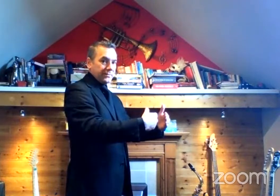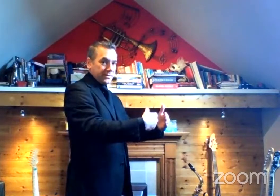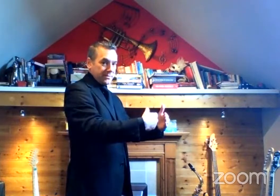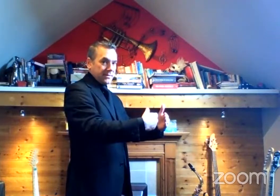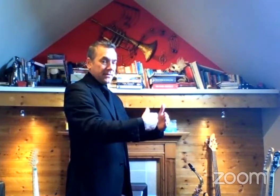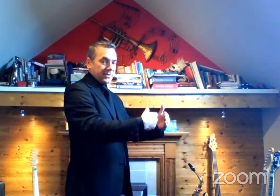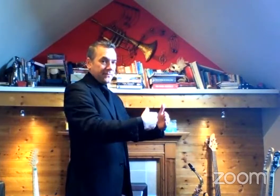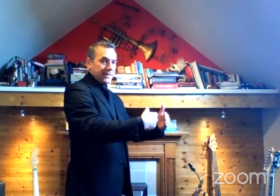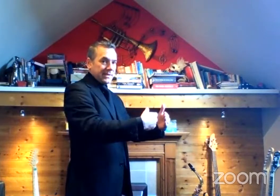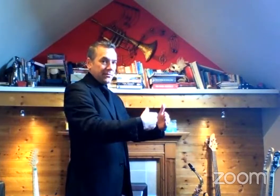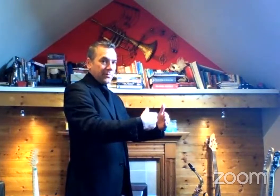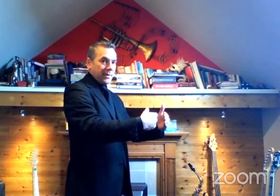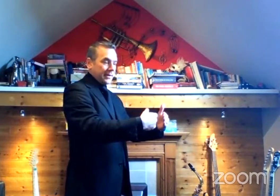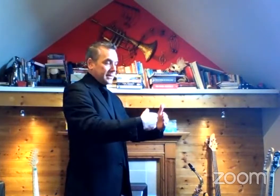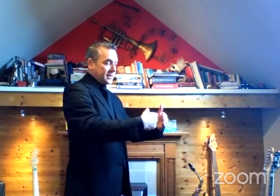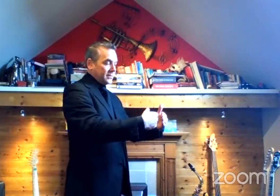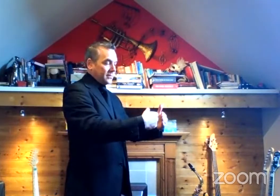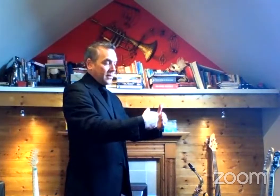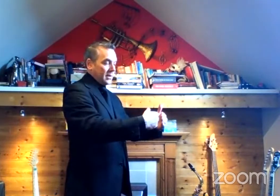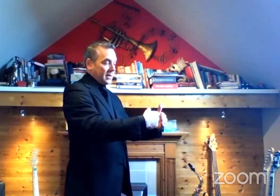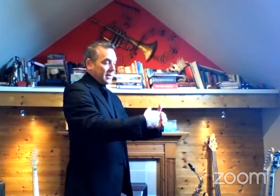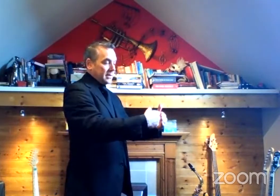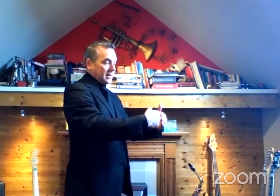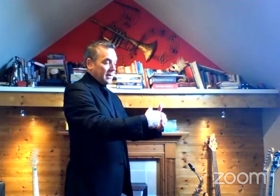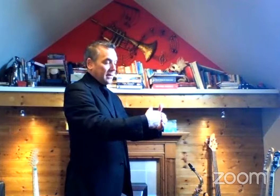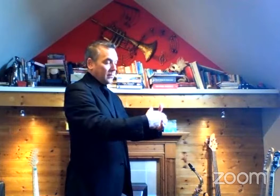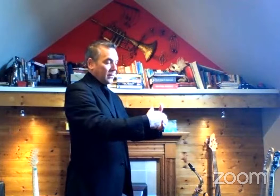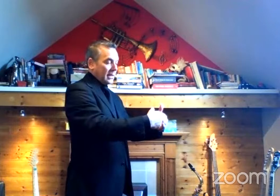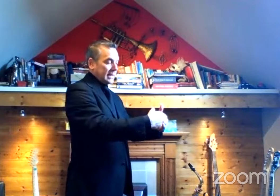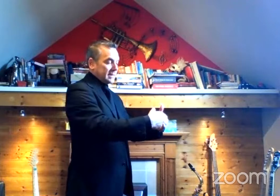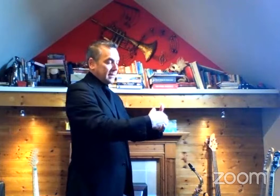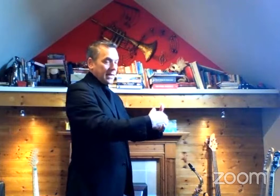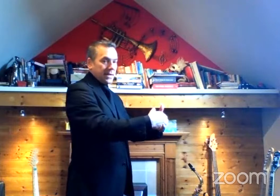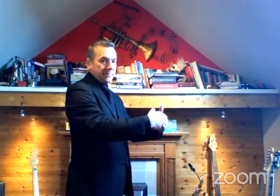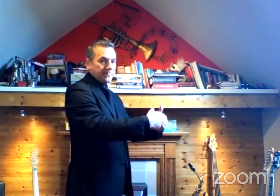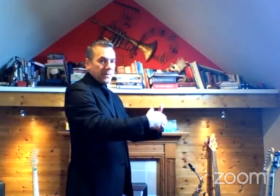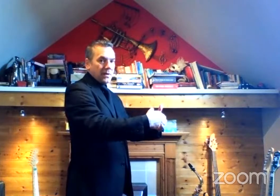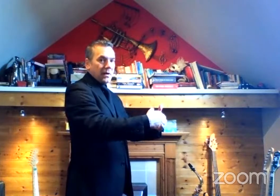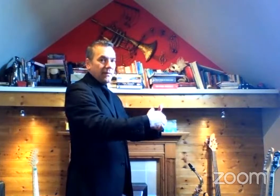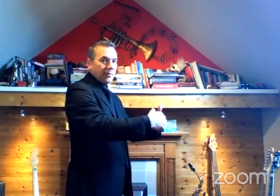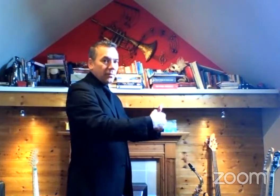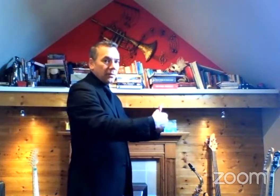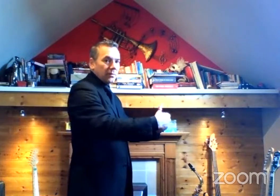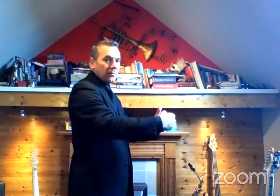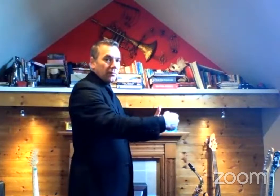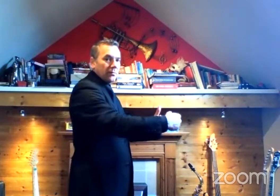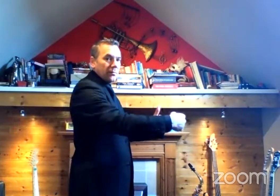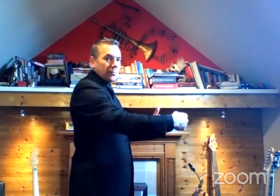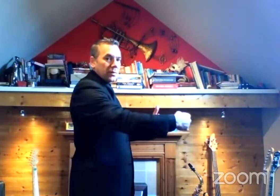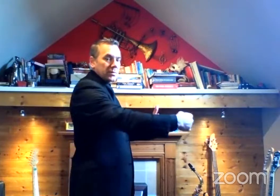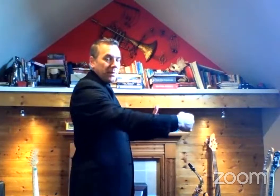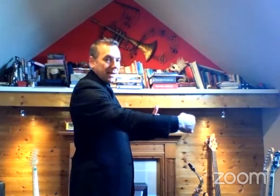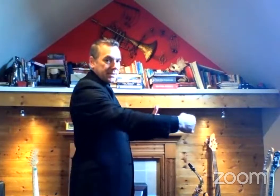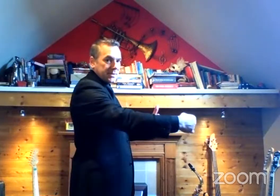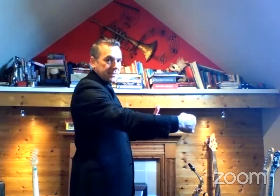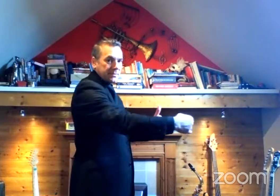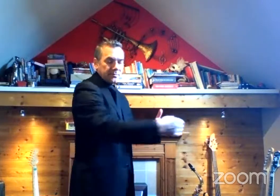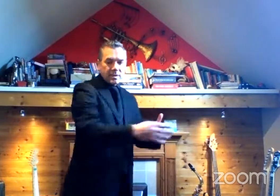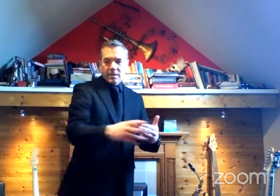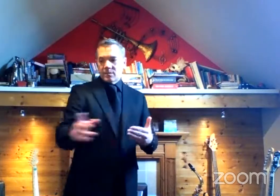out to fix our planet. So we'll get to there and then we'll push past, okay? Because